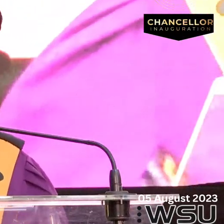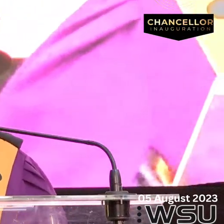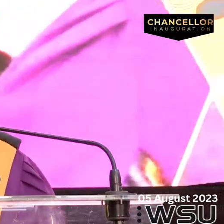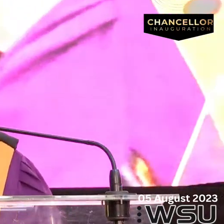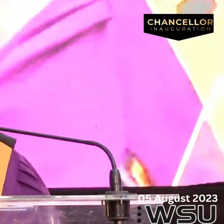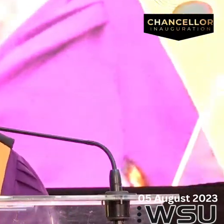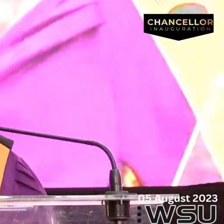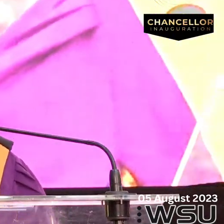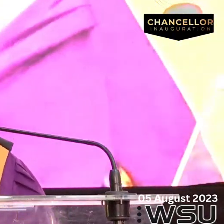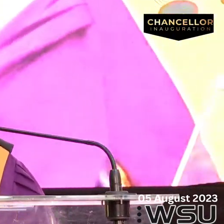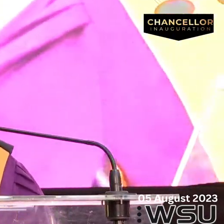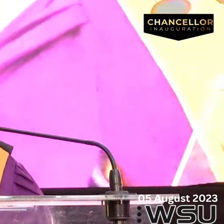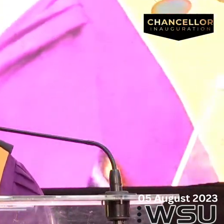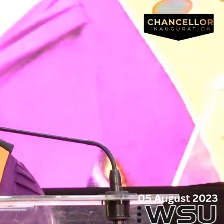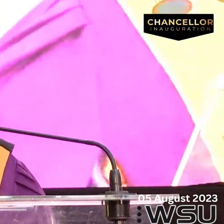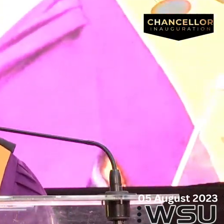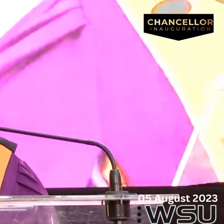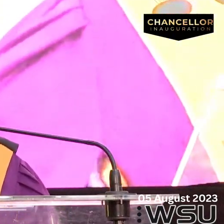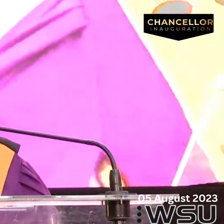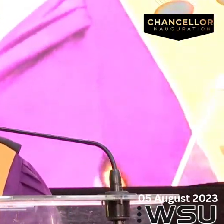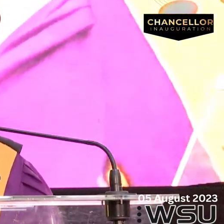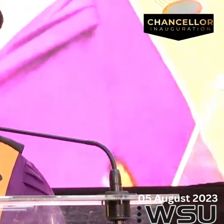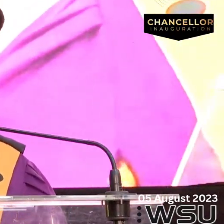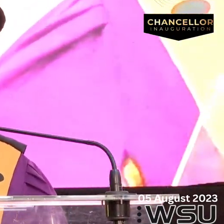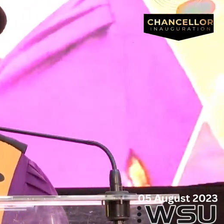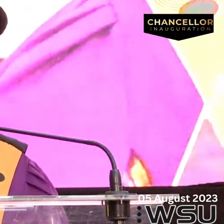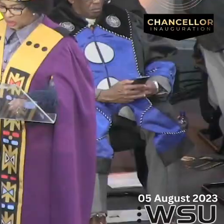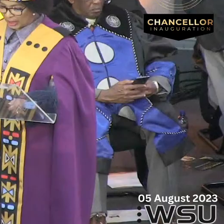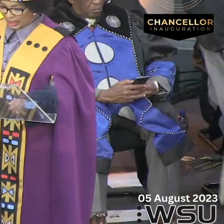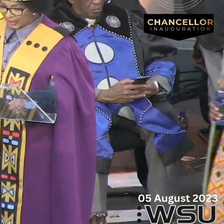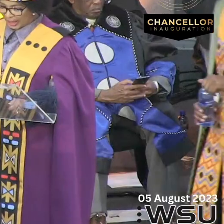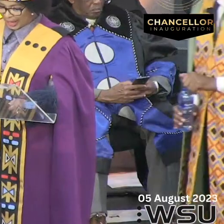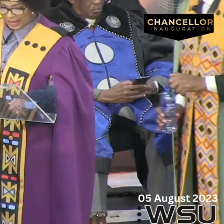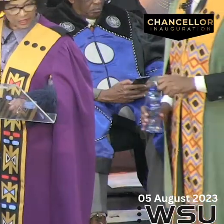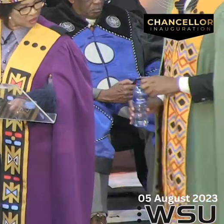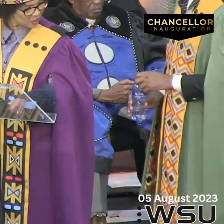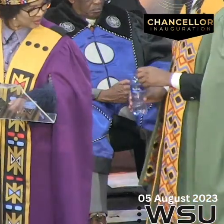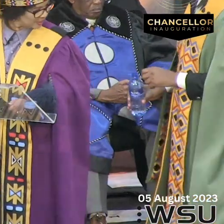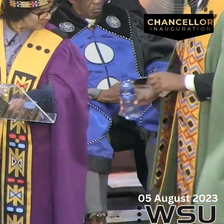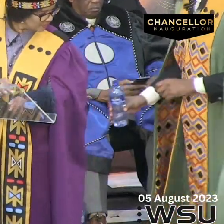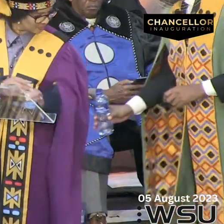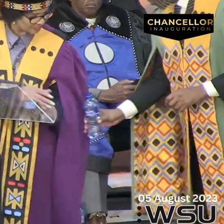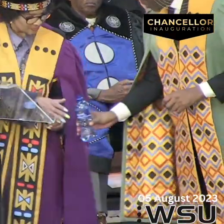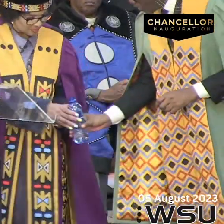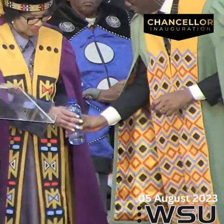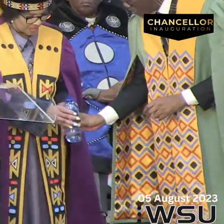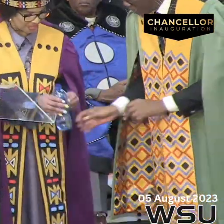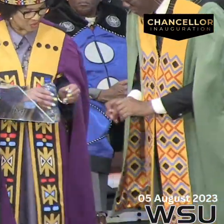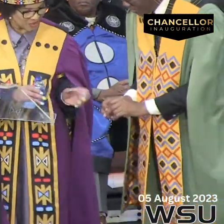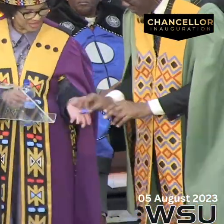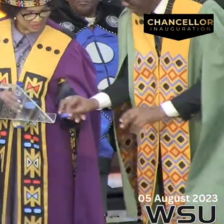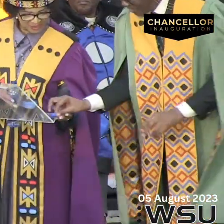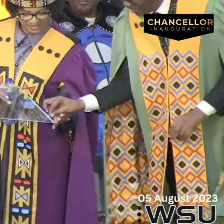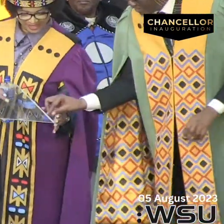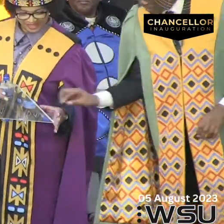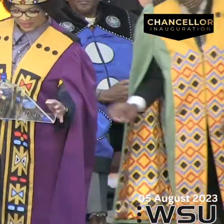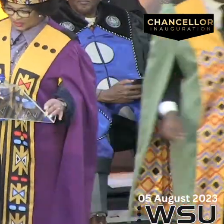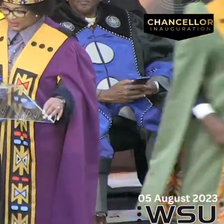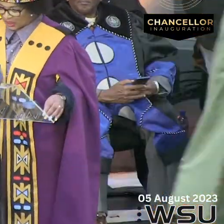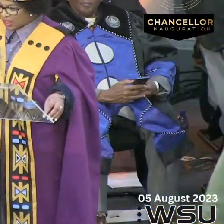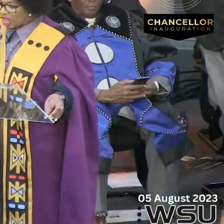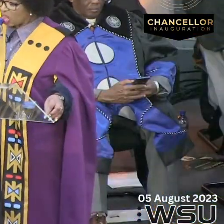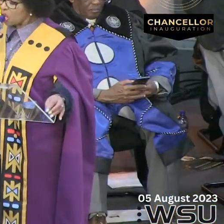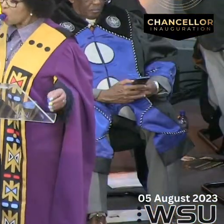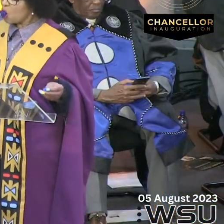The strategy of WUSU seeks to ensure that their students reach the higher echelons. Oh, yes, okay, thank